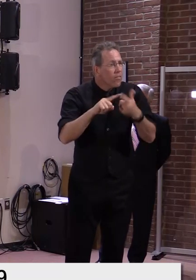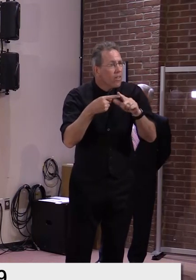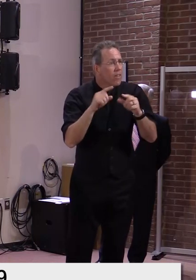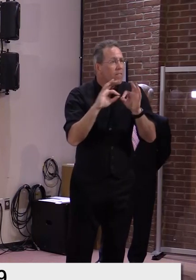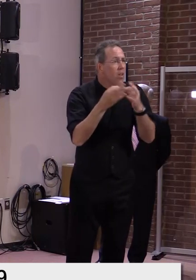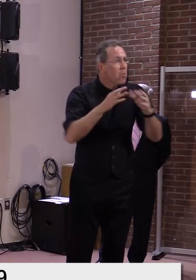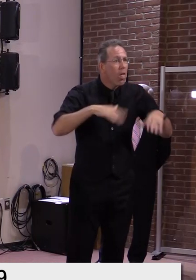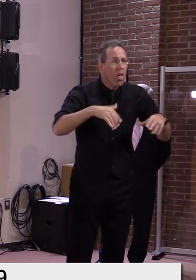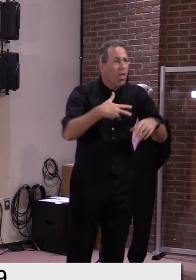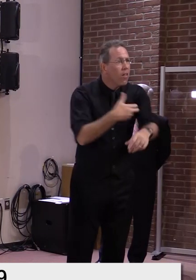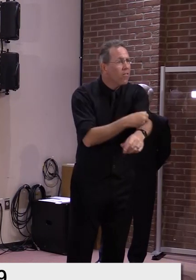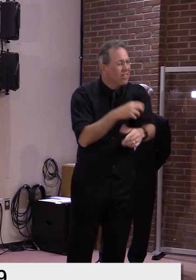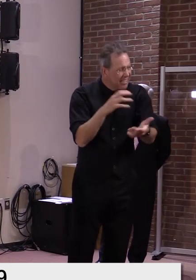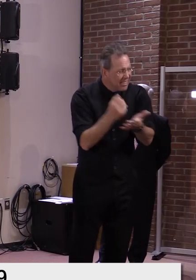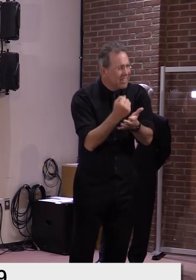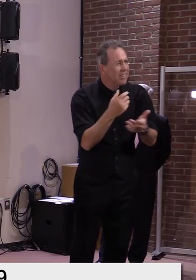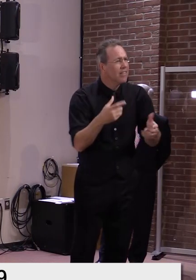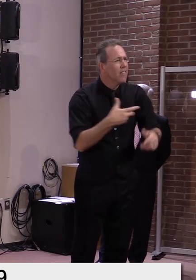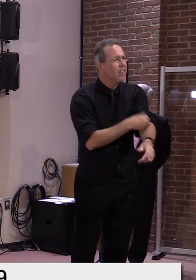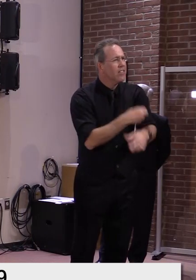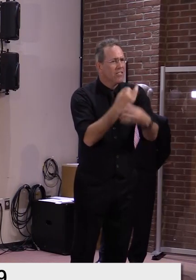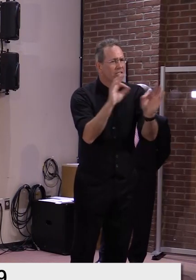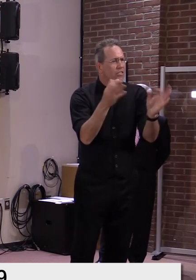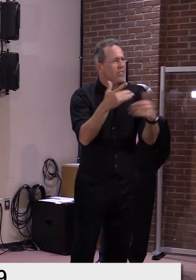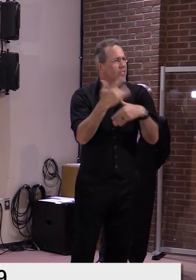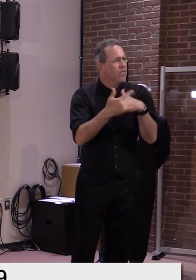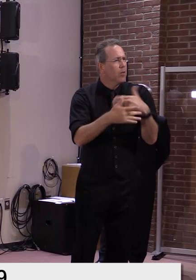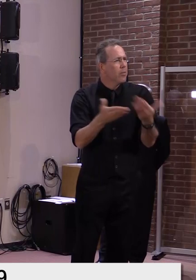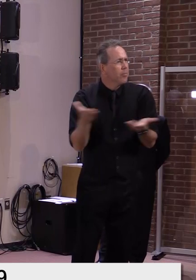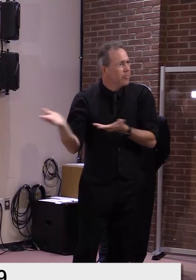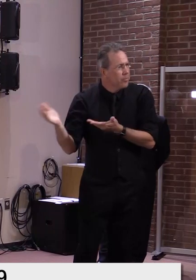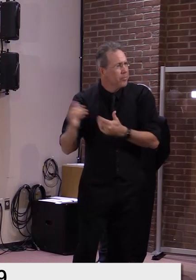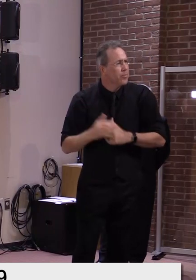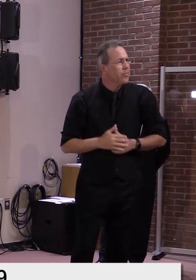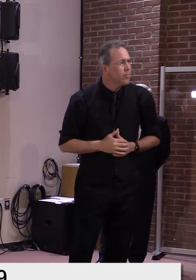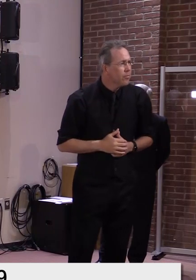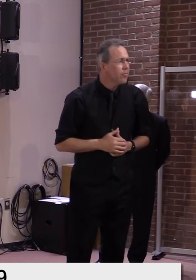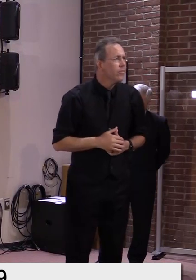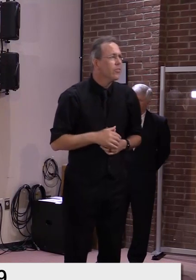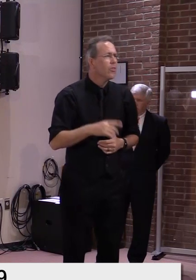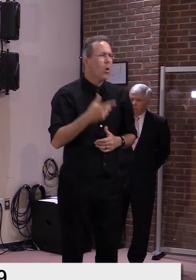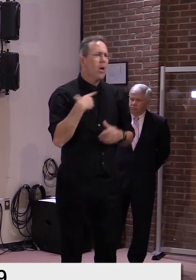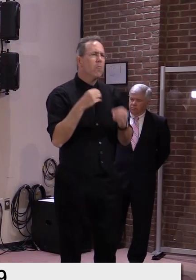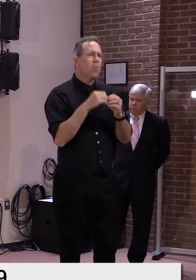get vaccinated. We still have a ways to go in that regard, and we're still going to do our part.